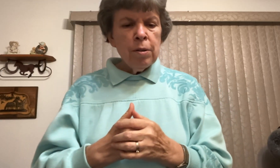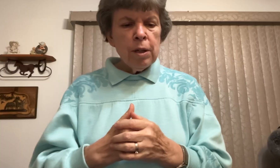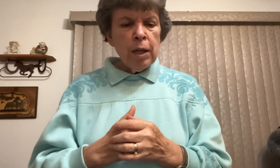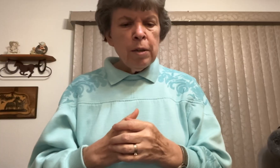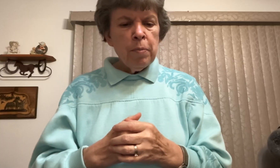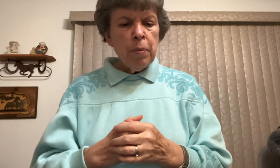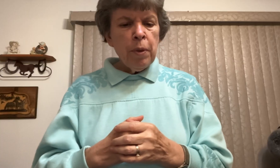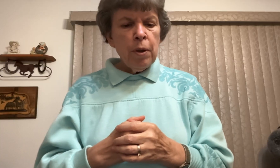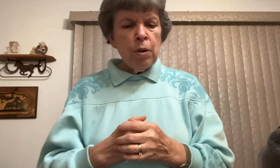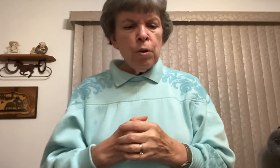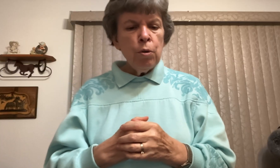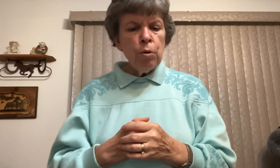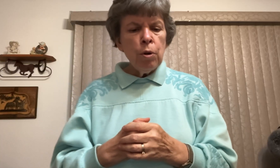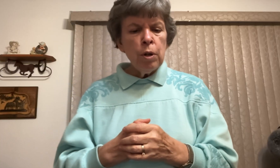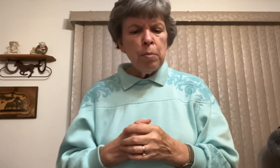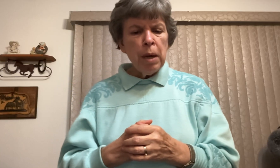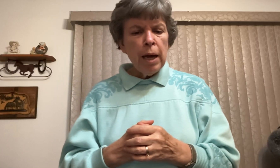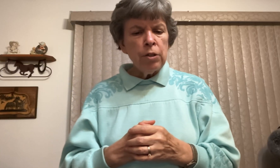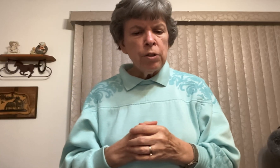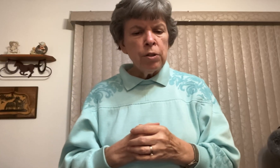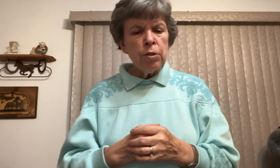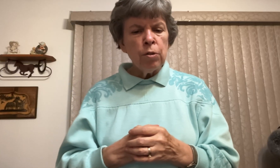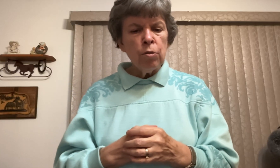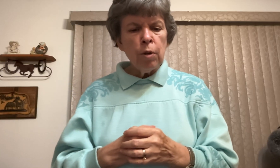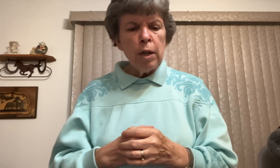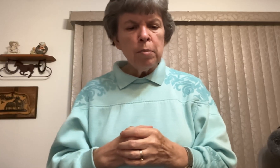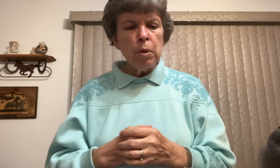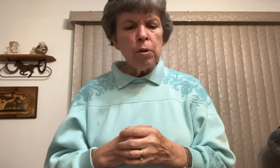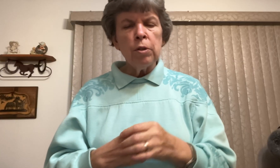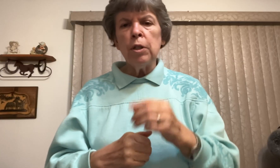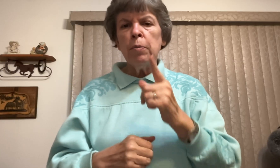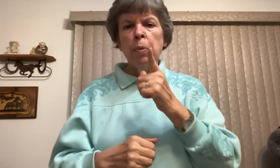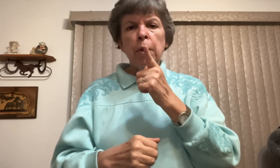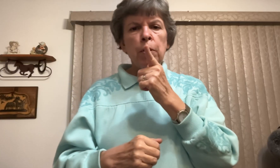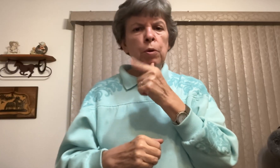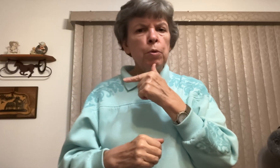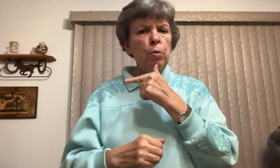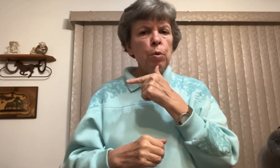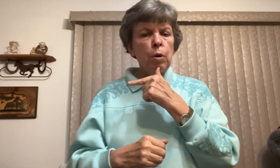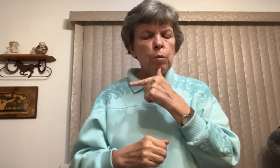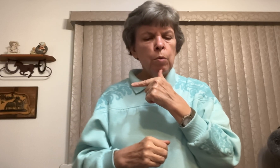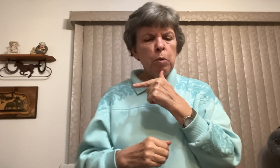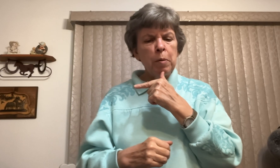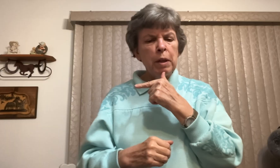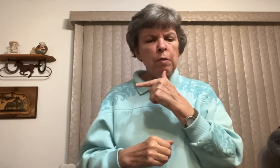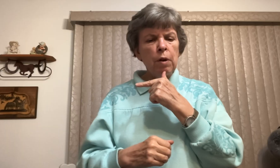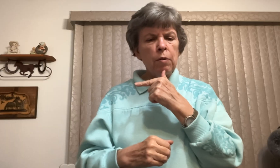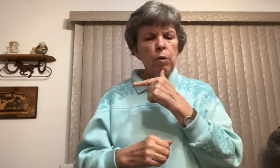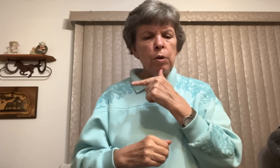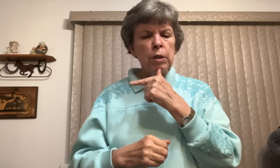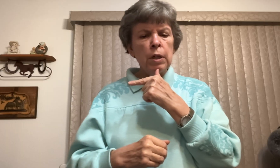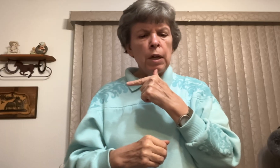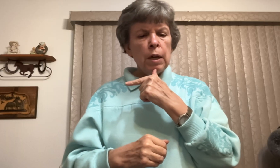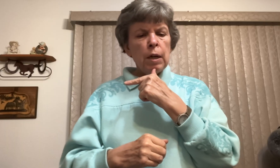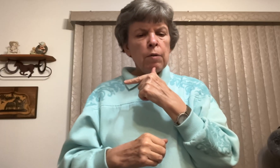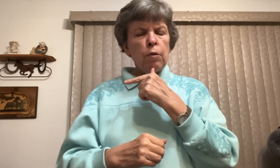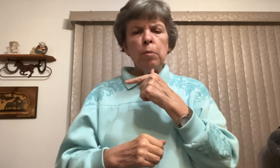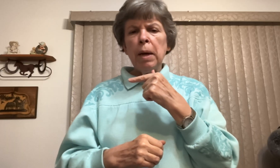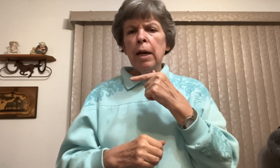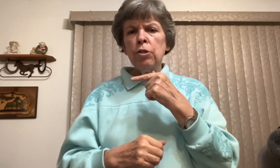Okay, who could imagine so great a mercy? Who, we'll probably leave off could for imagine,